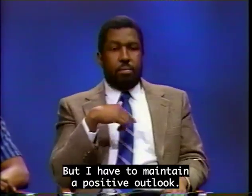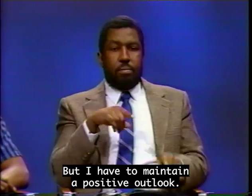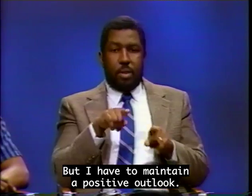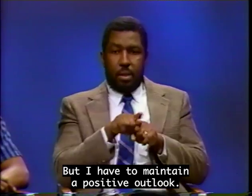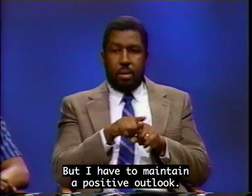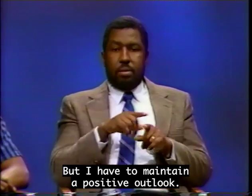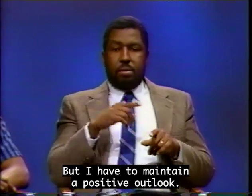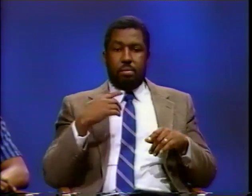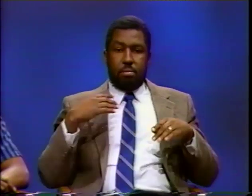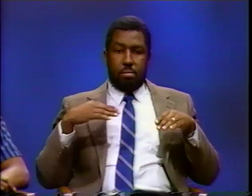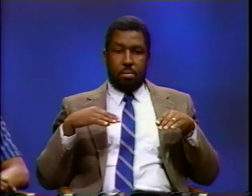outlook.